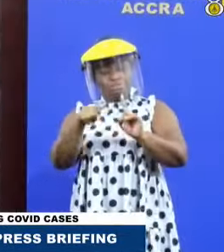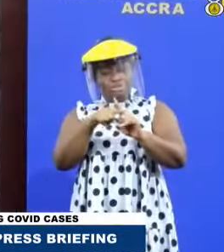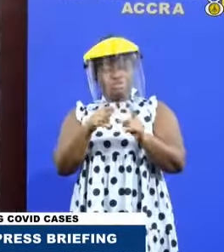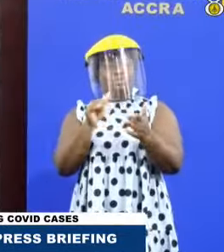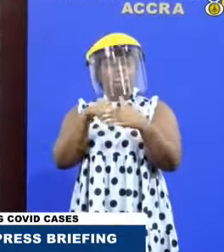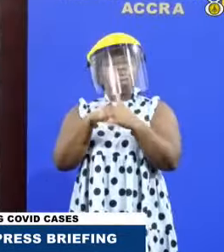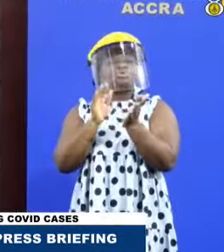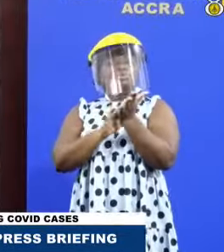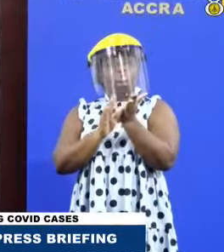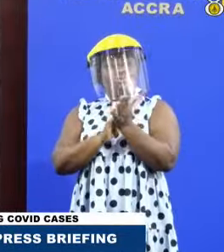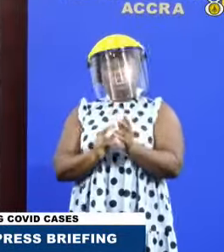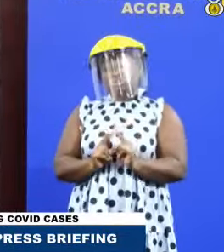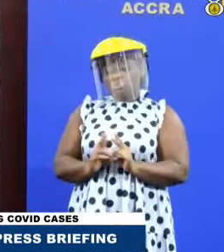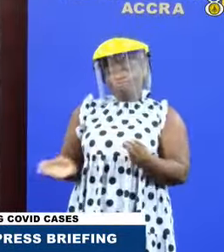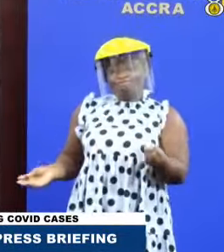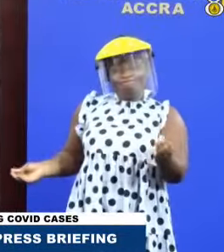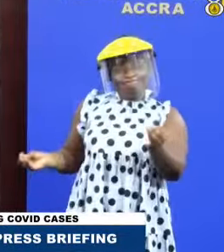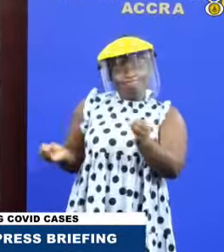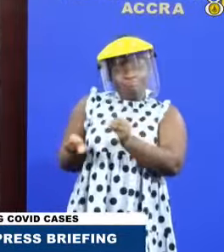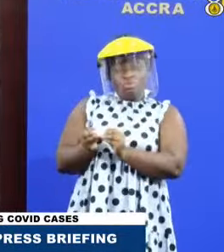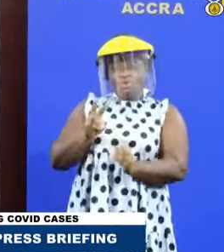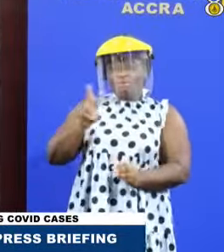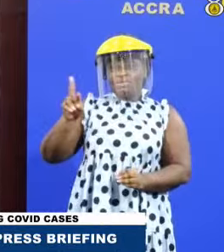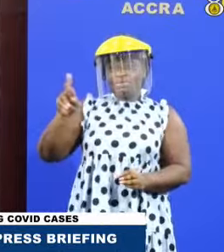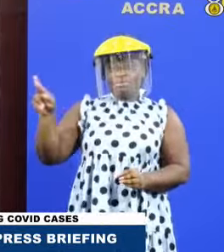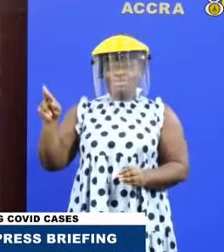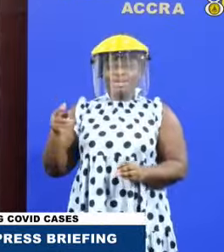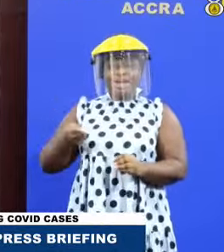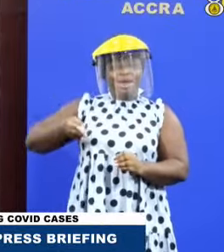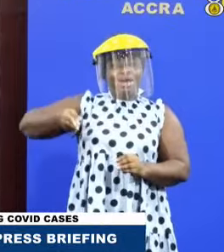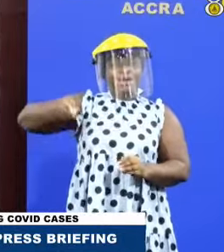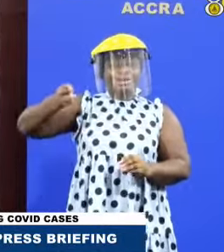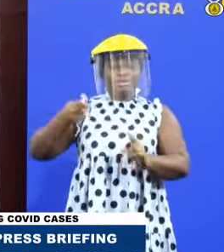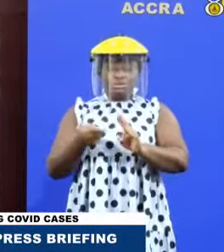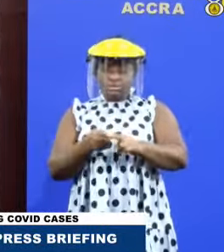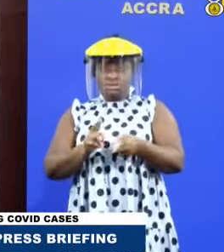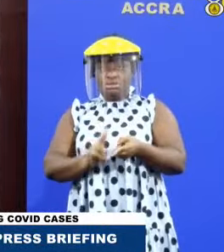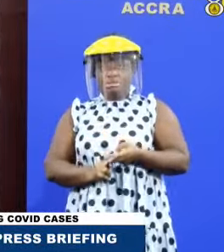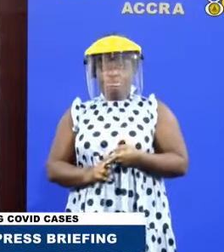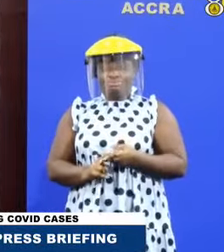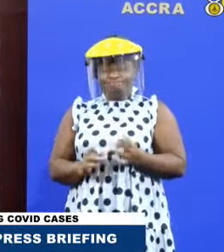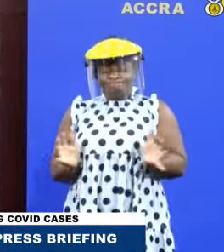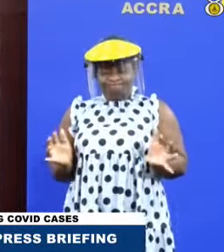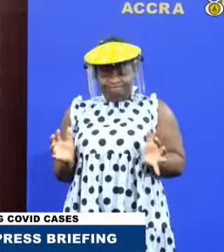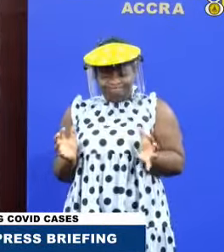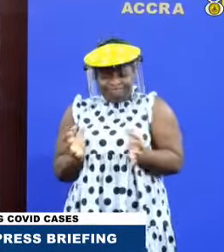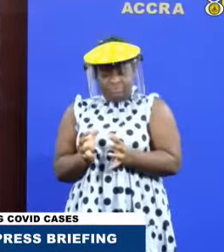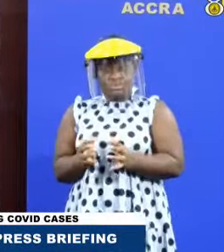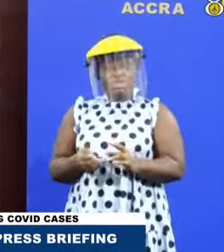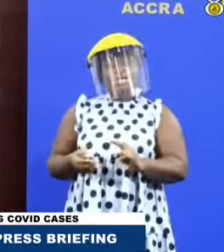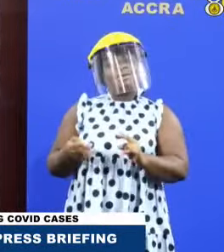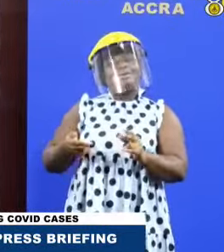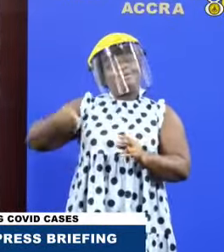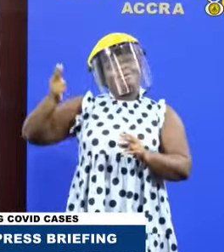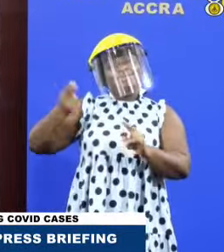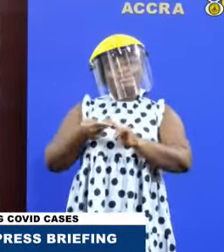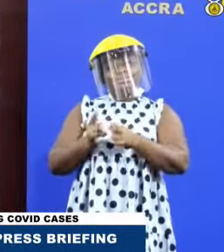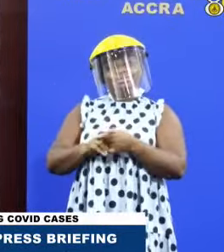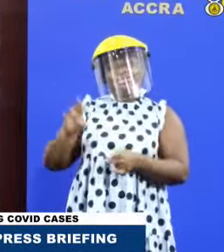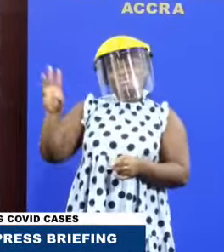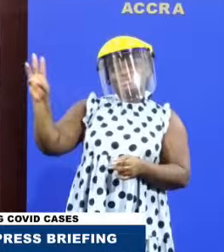cases. So in total, Volta region has reported the highest number, or cumulatively, the highest number of